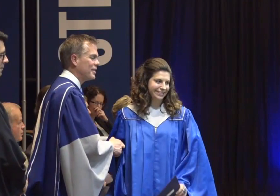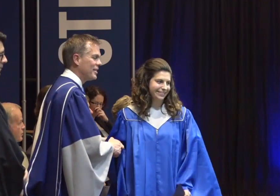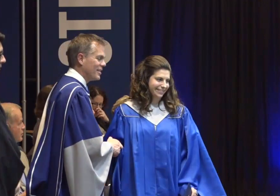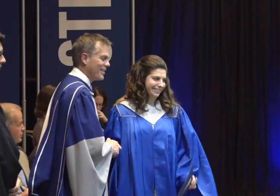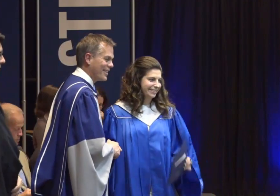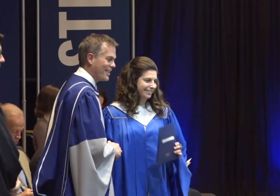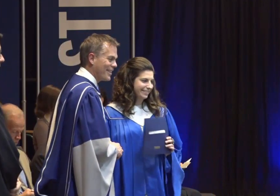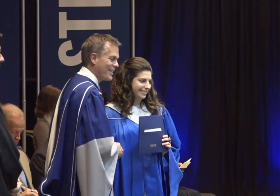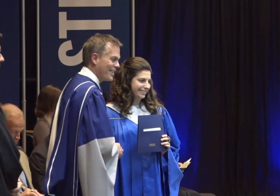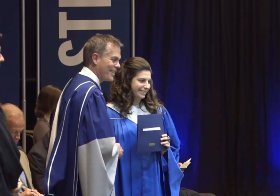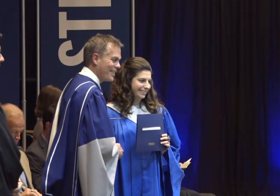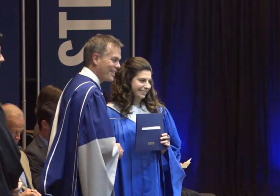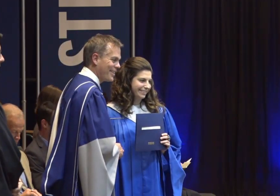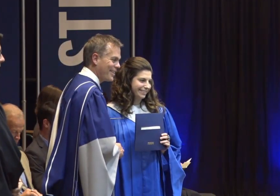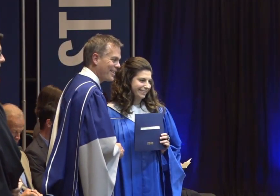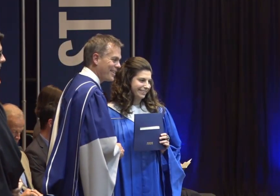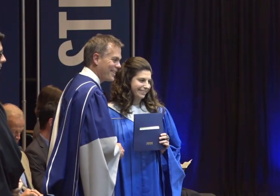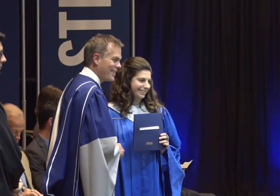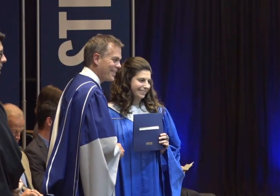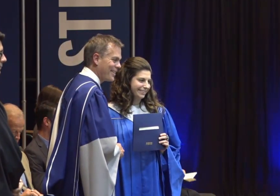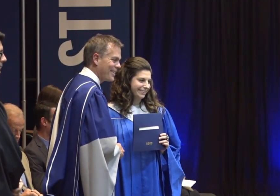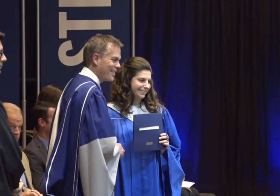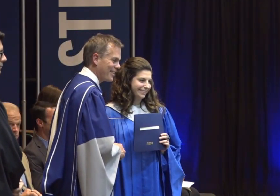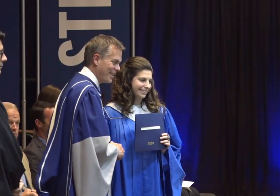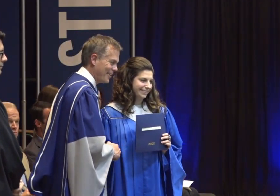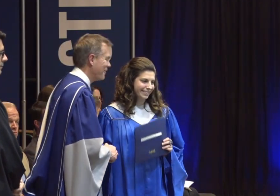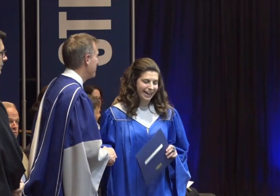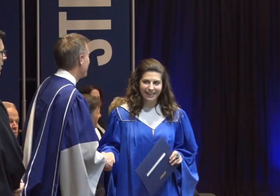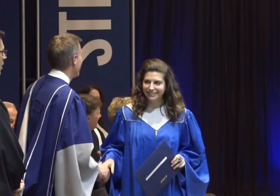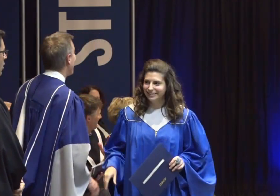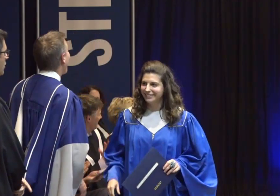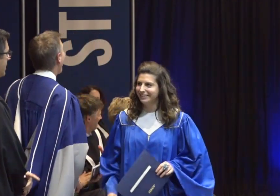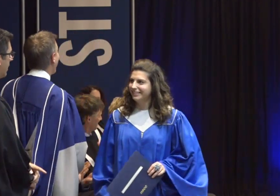Shannon Henderson, honors.